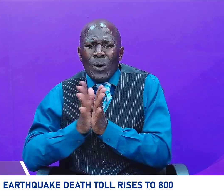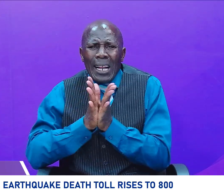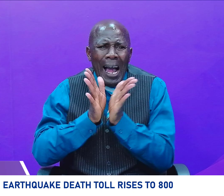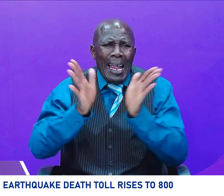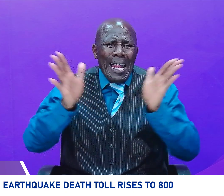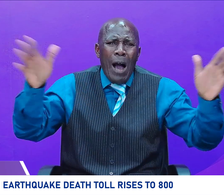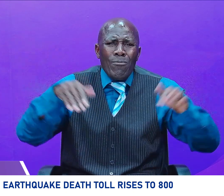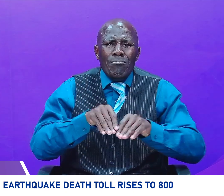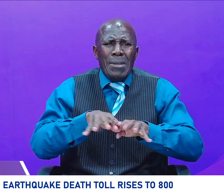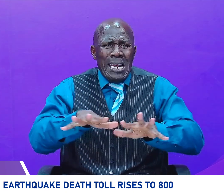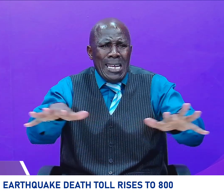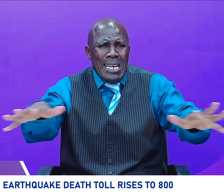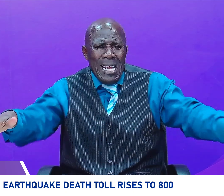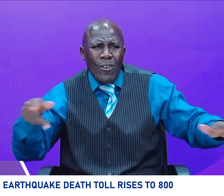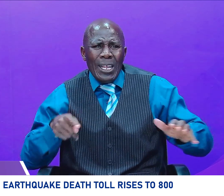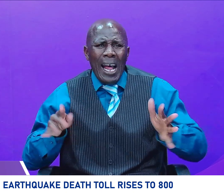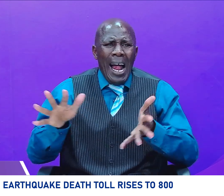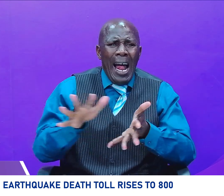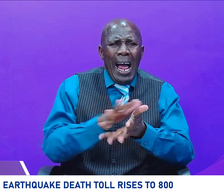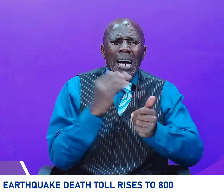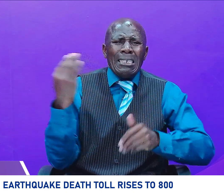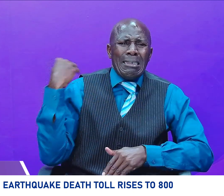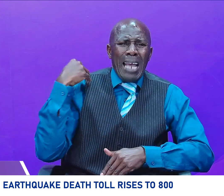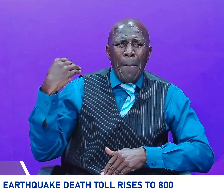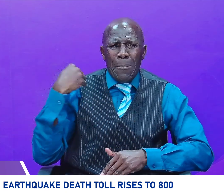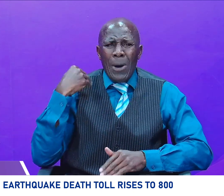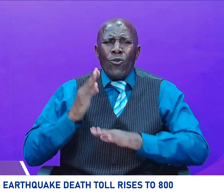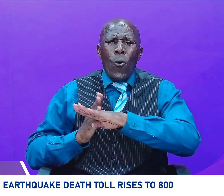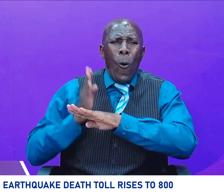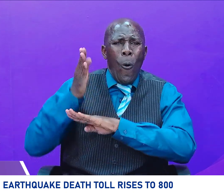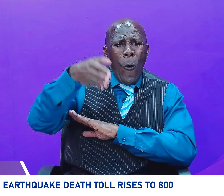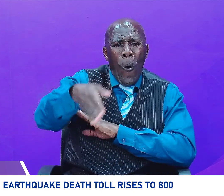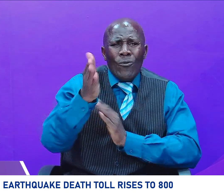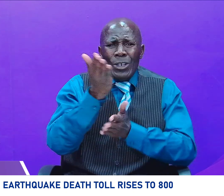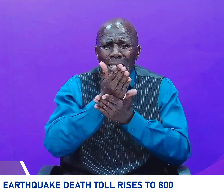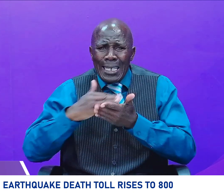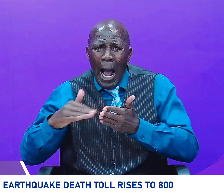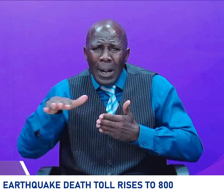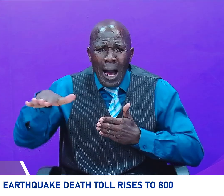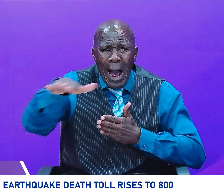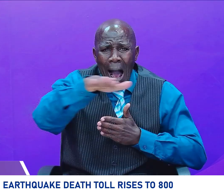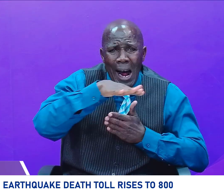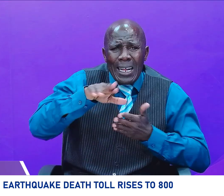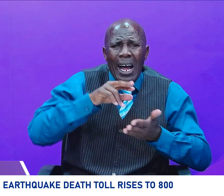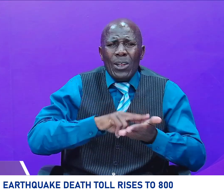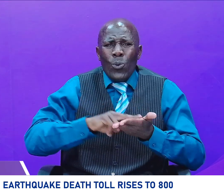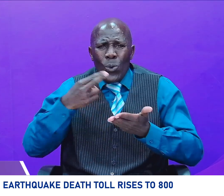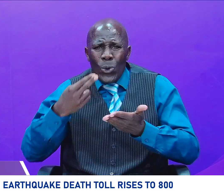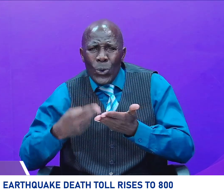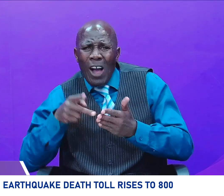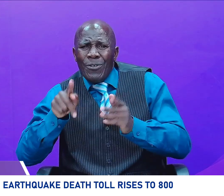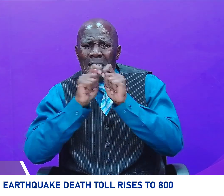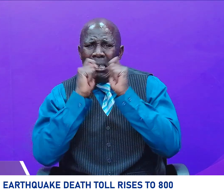least 1,300 others sustained injuries after the 6.0 magnitude